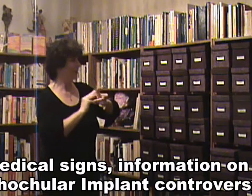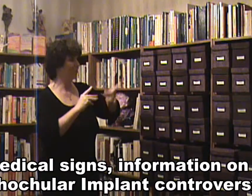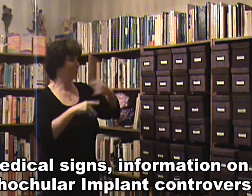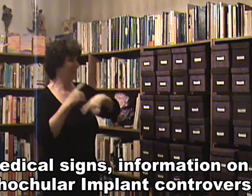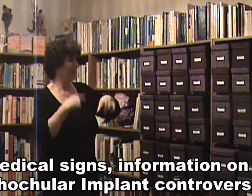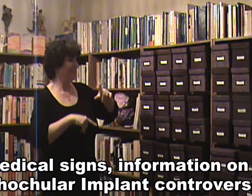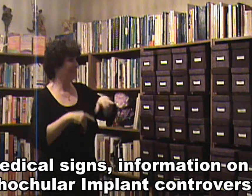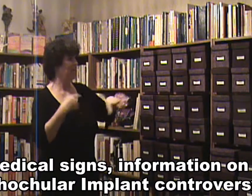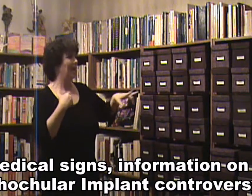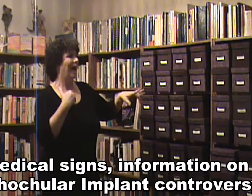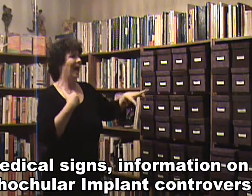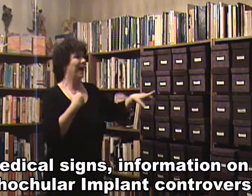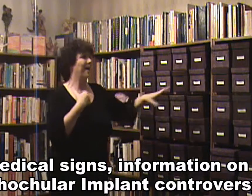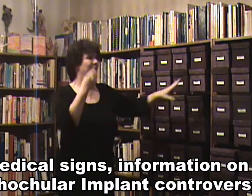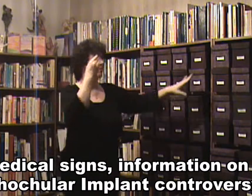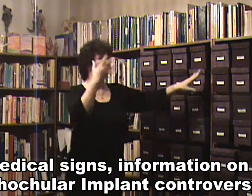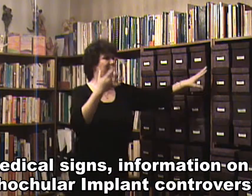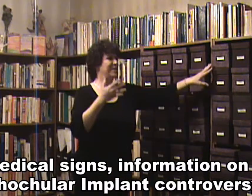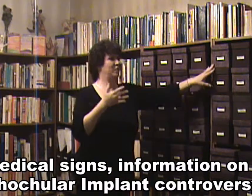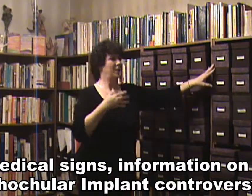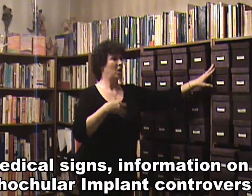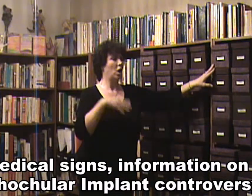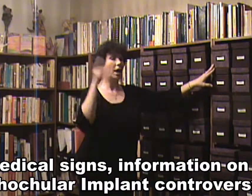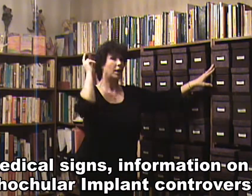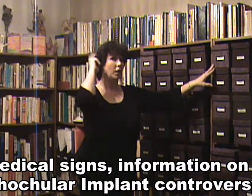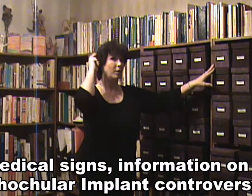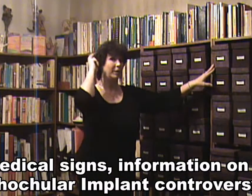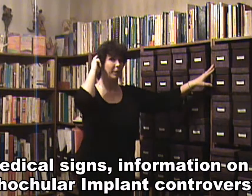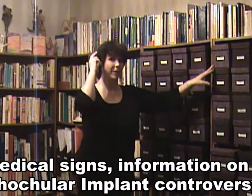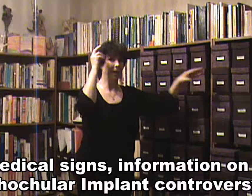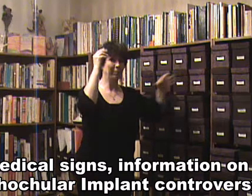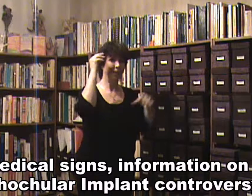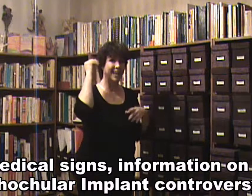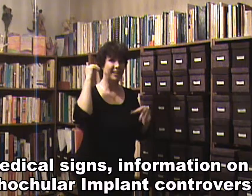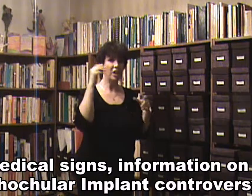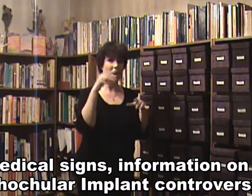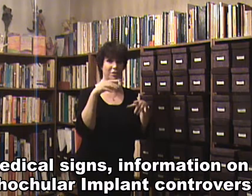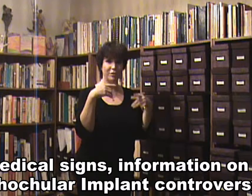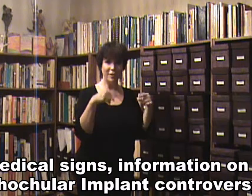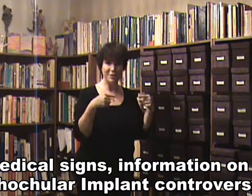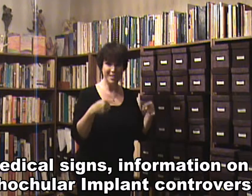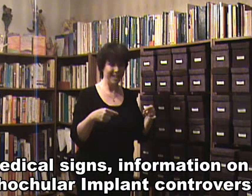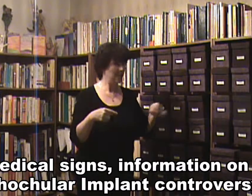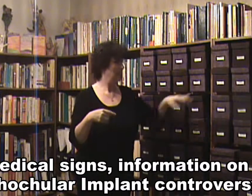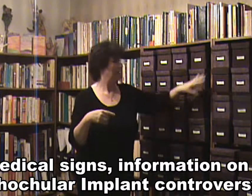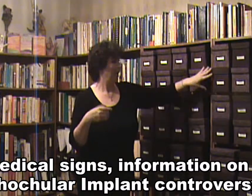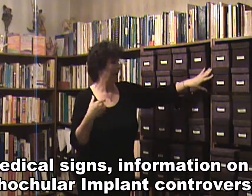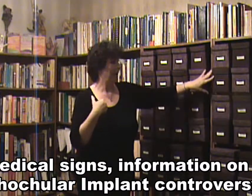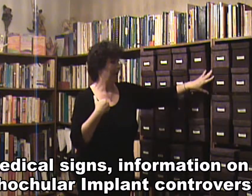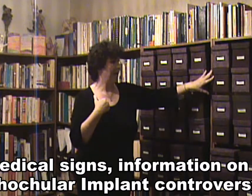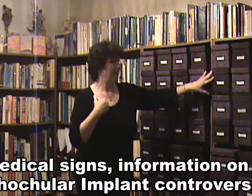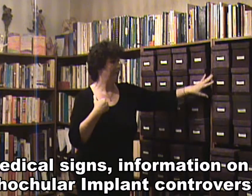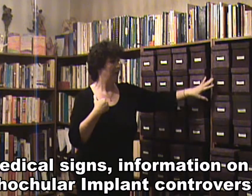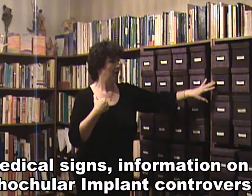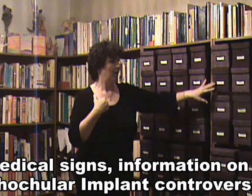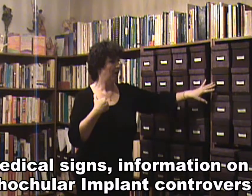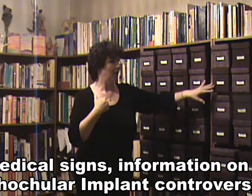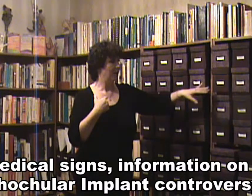medical signs. I have information on cochlear implant controversy. I have